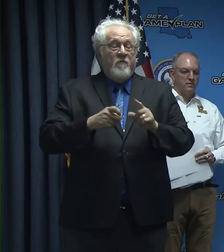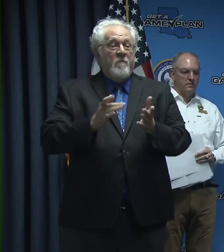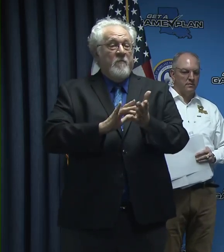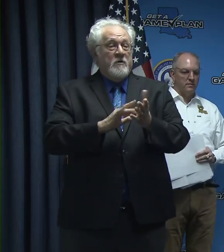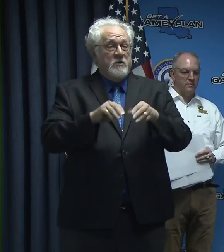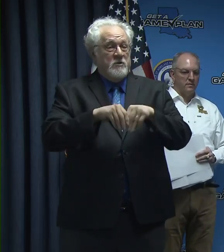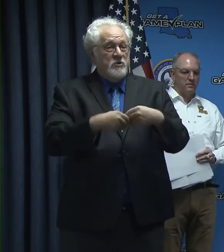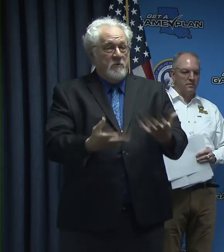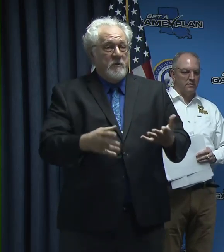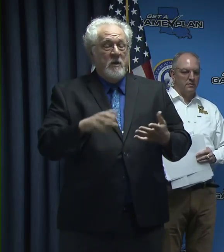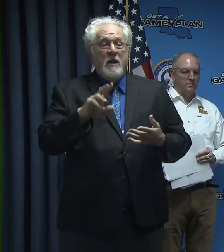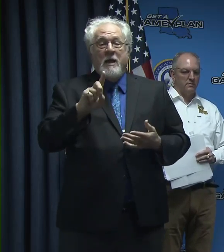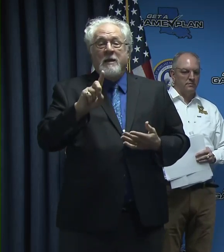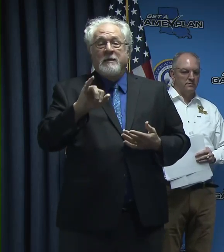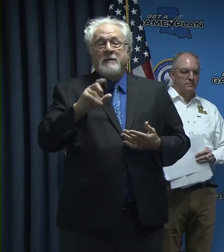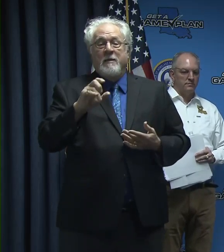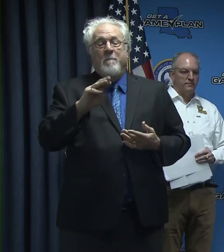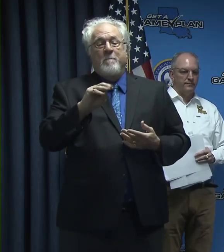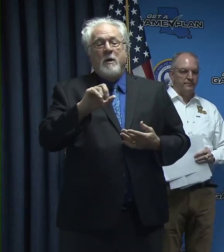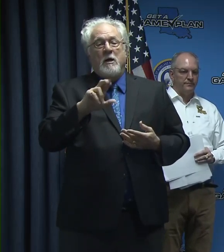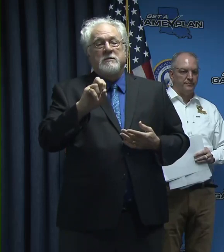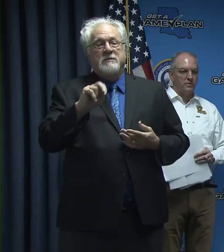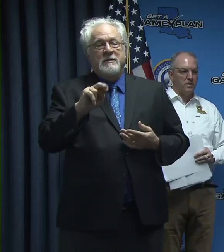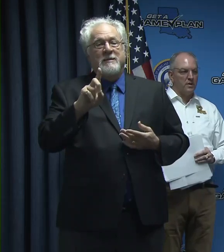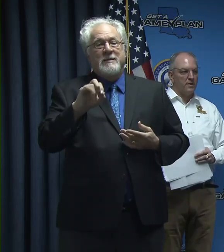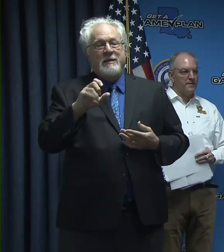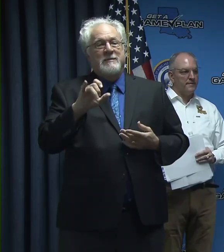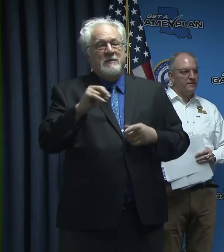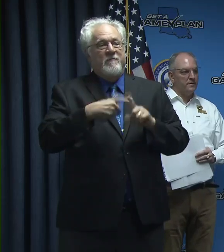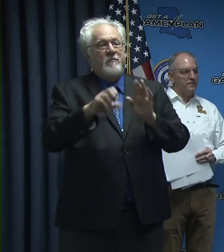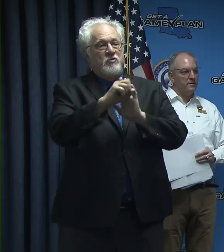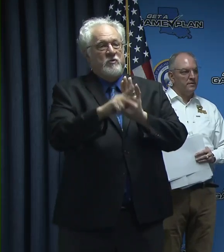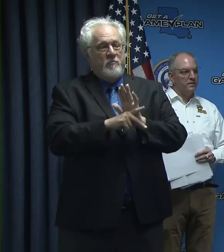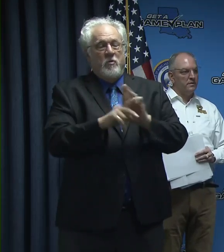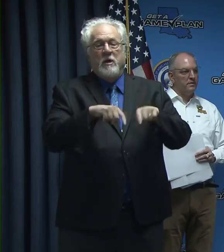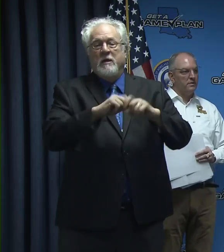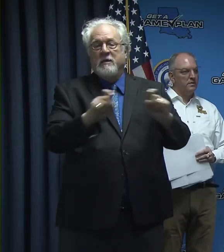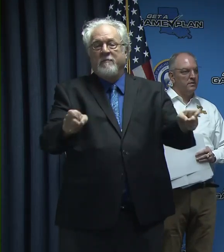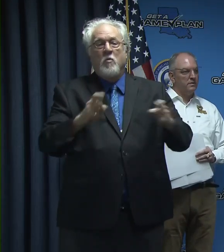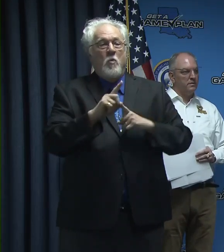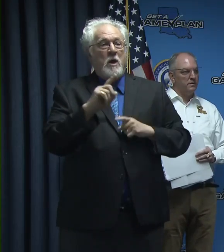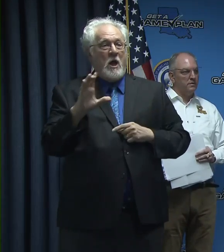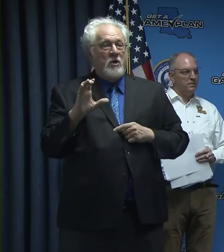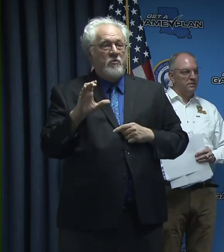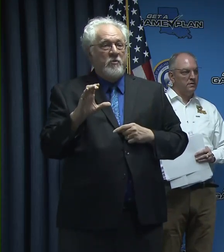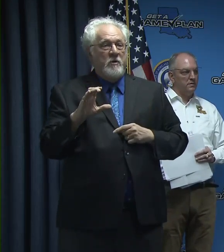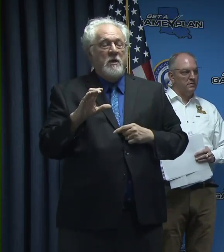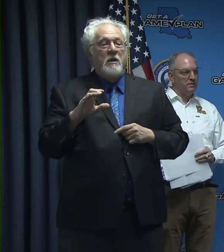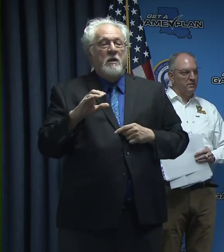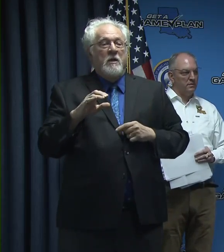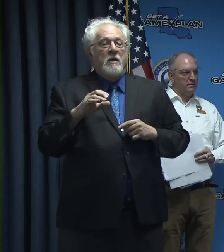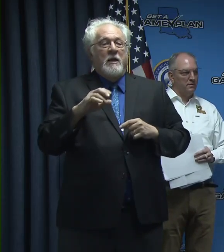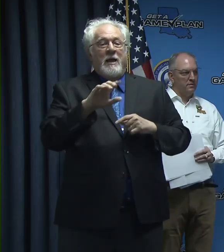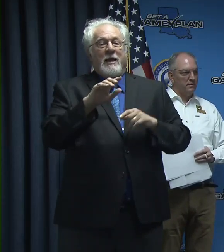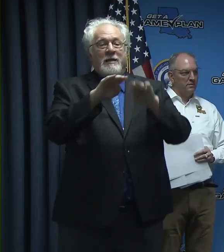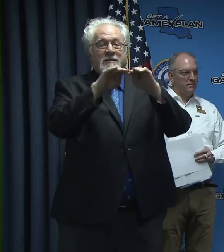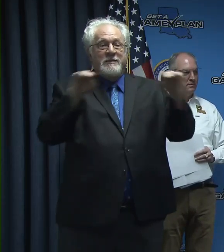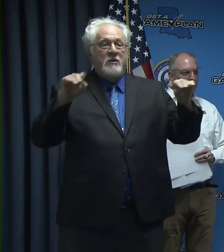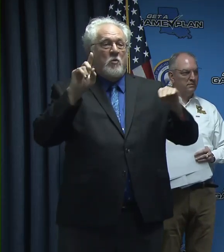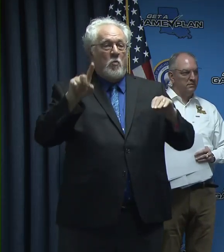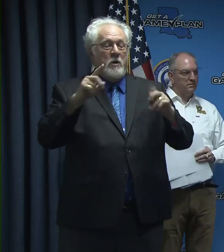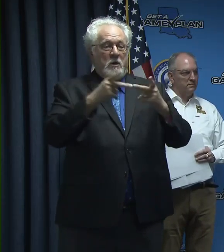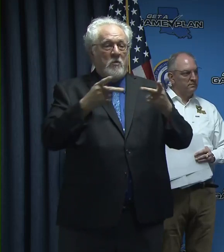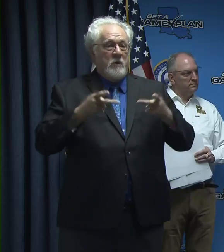pharmaceutical distributor Morrison-Dixon of Shreveport, has already delivered to nearly 100 Tier 1